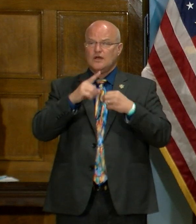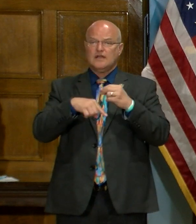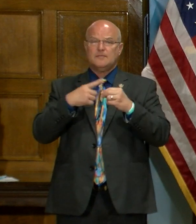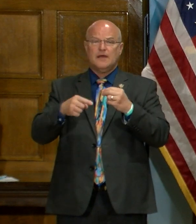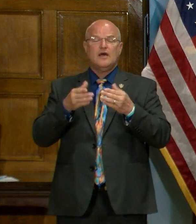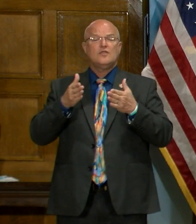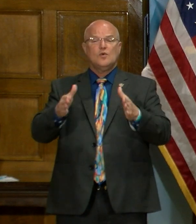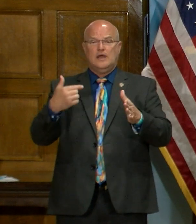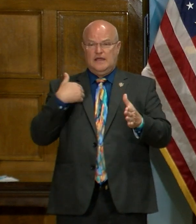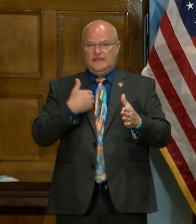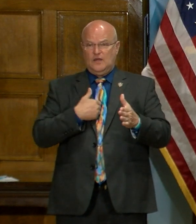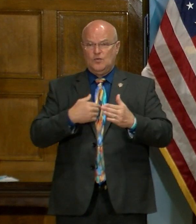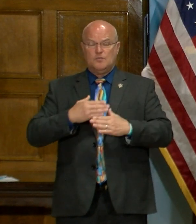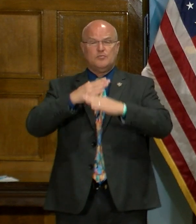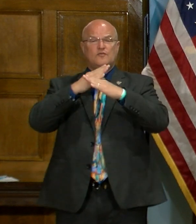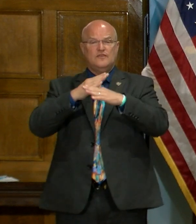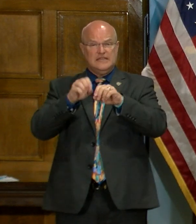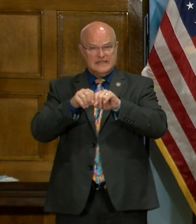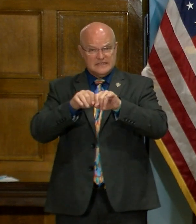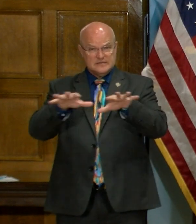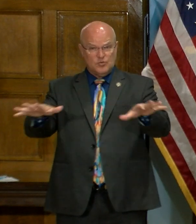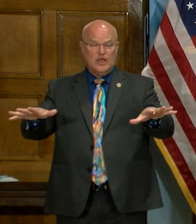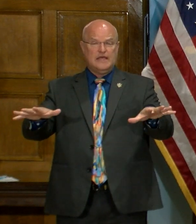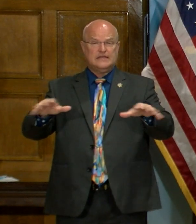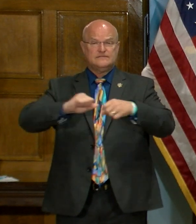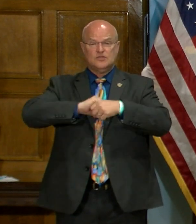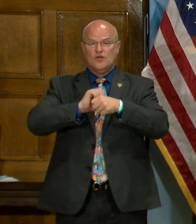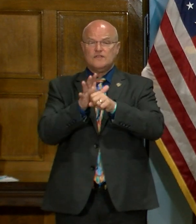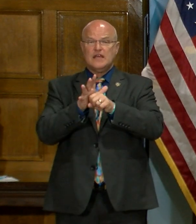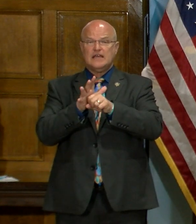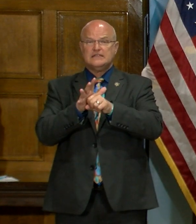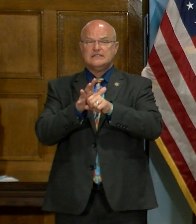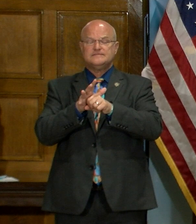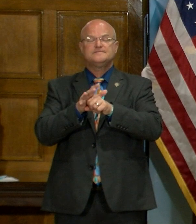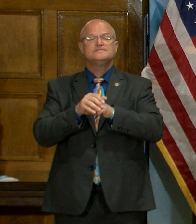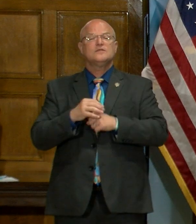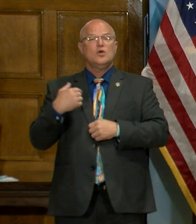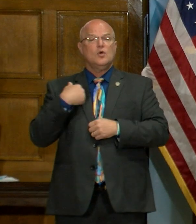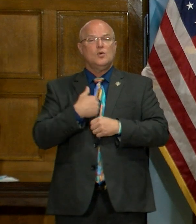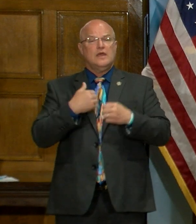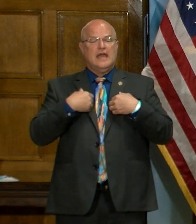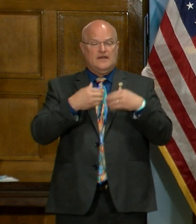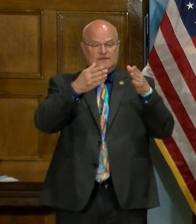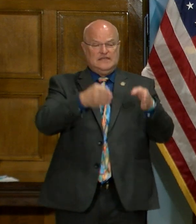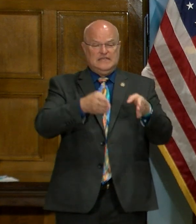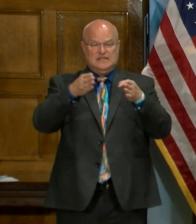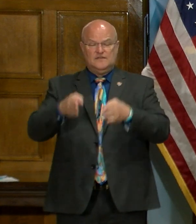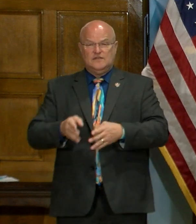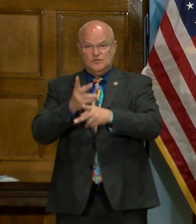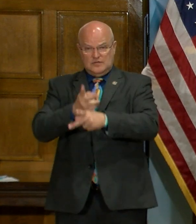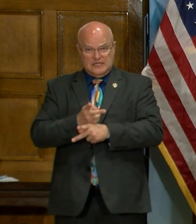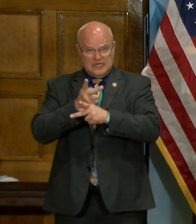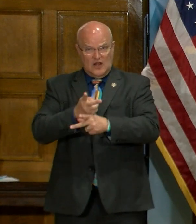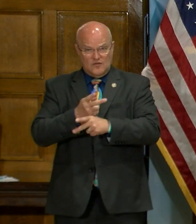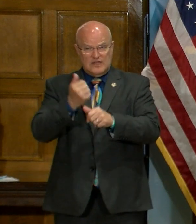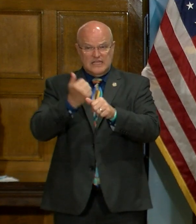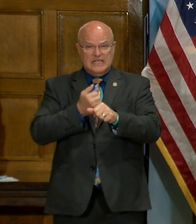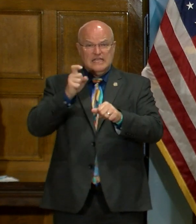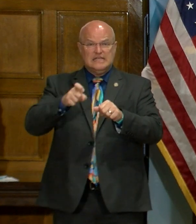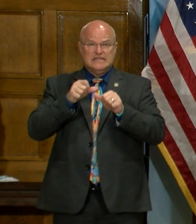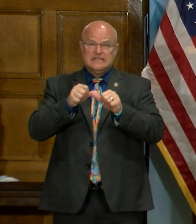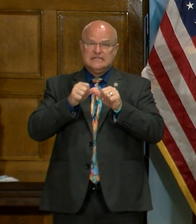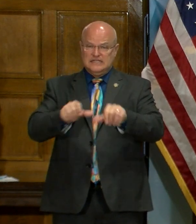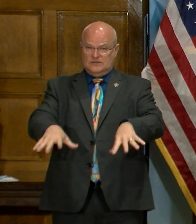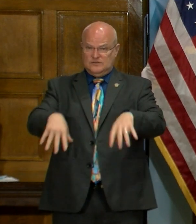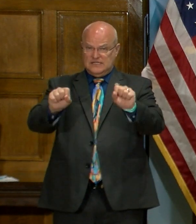On the ways that we are preventing the spread of COVID-19 broadly, we have individual precautions that we each need to